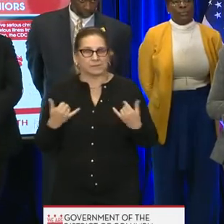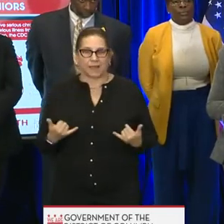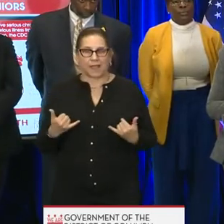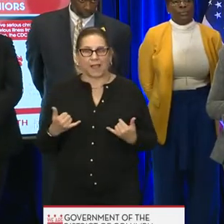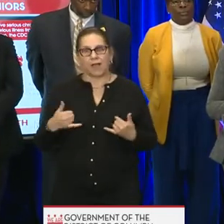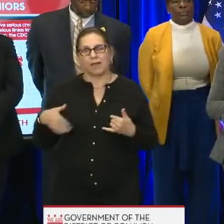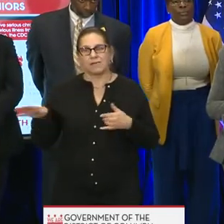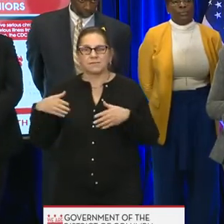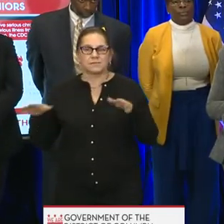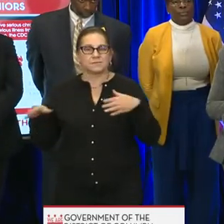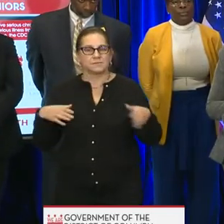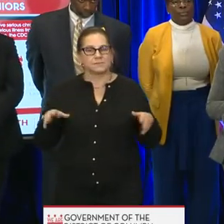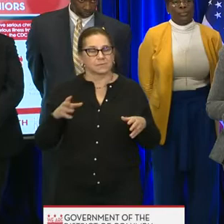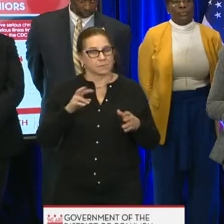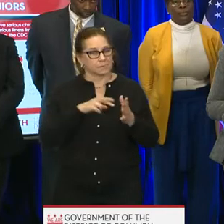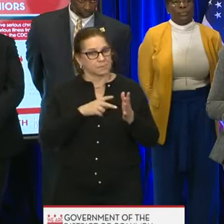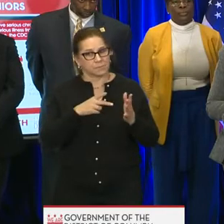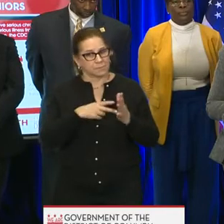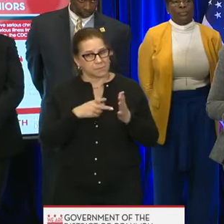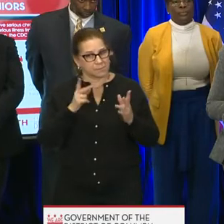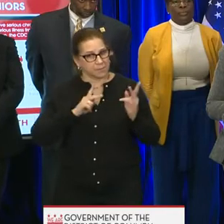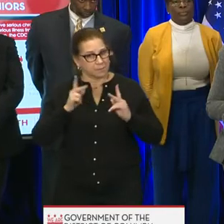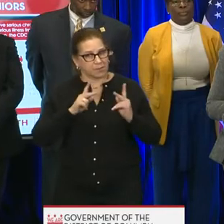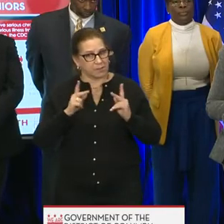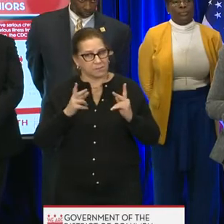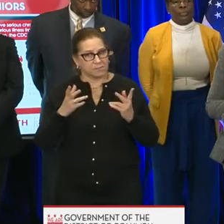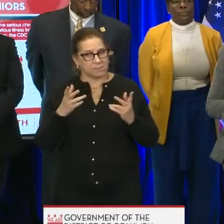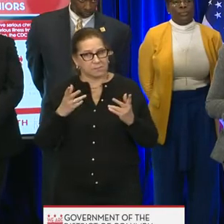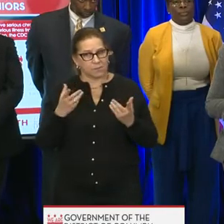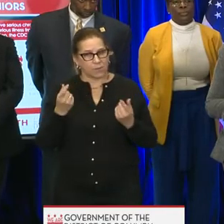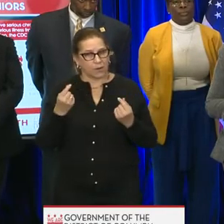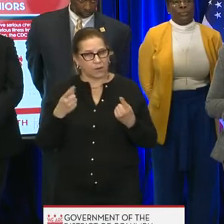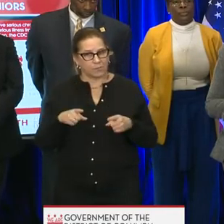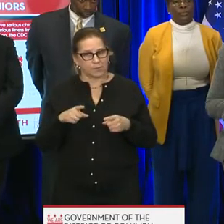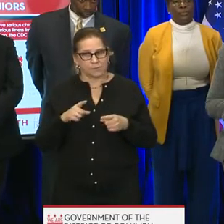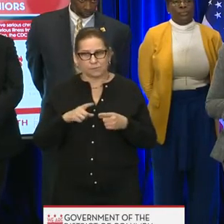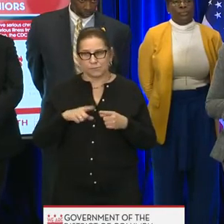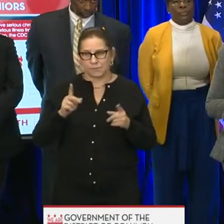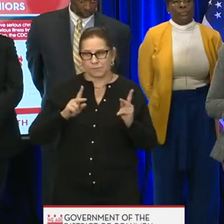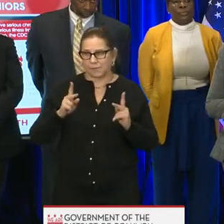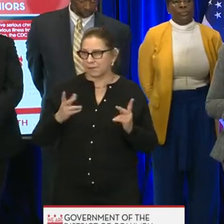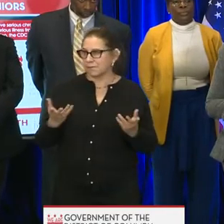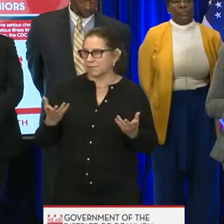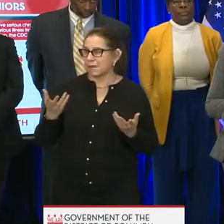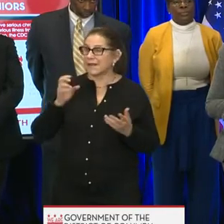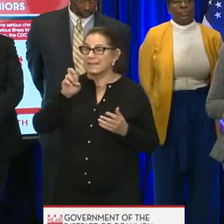here. I'm betting I can count 10 people over 60 in this room, and I'm just wondering